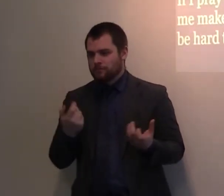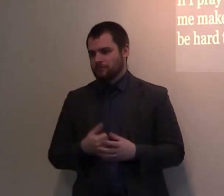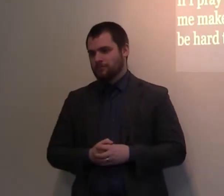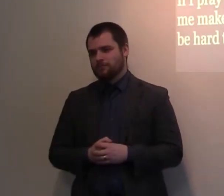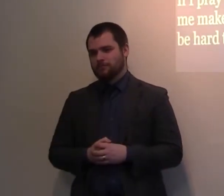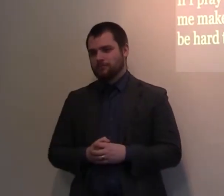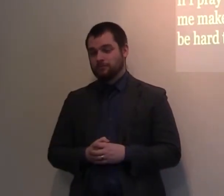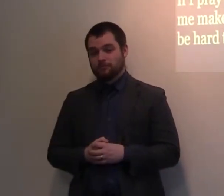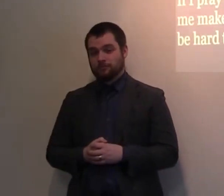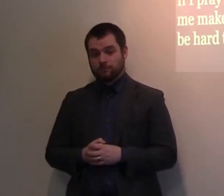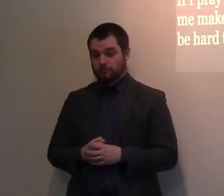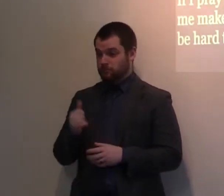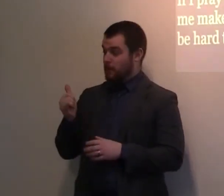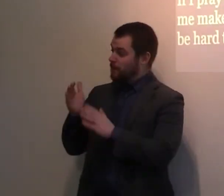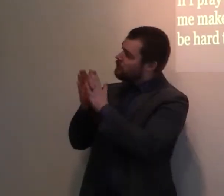If I pray to God for help,